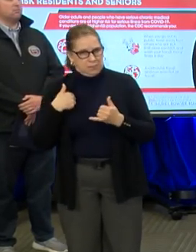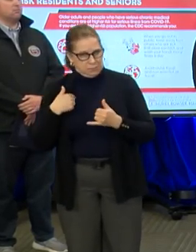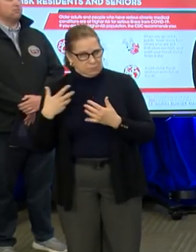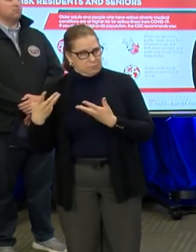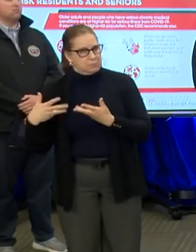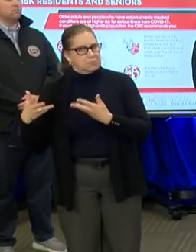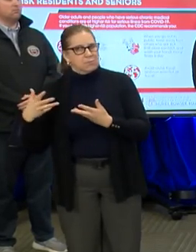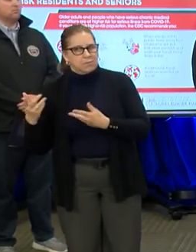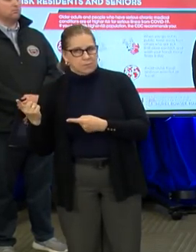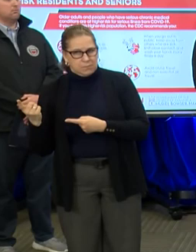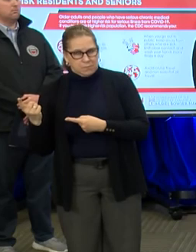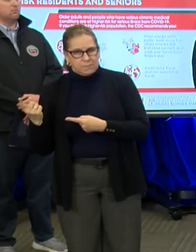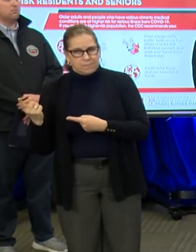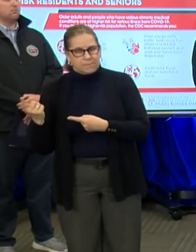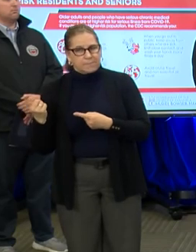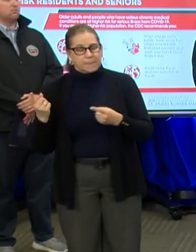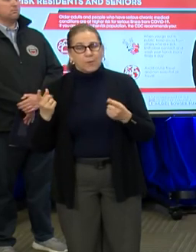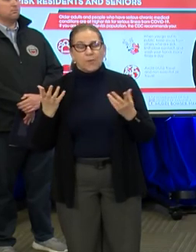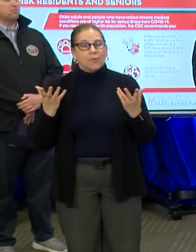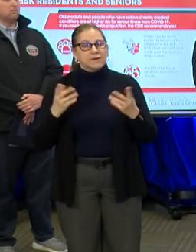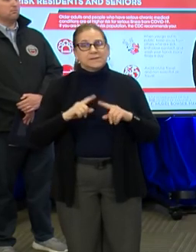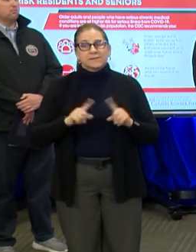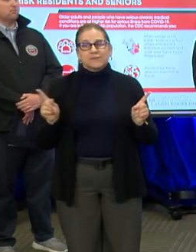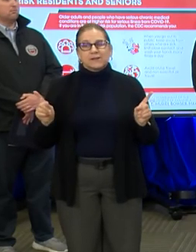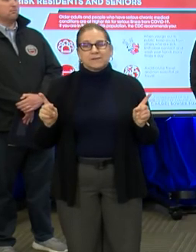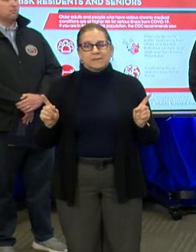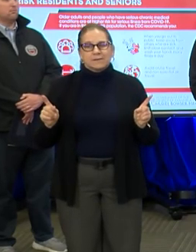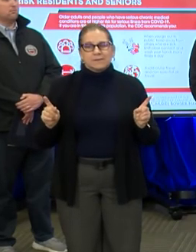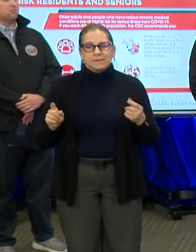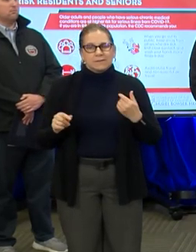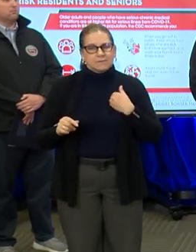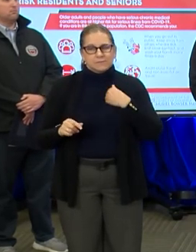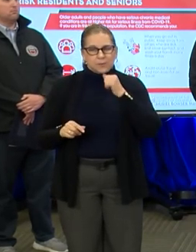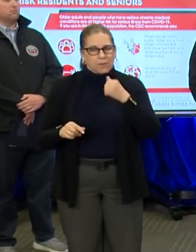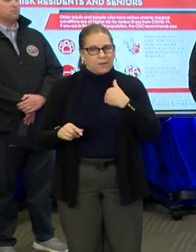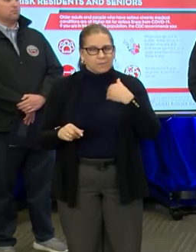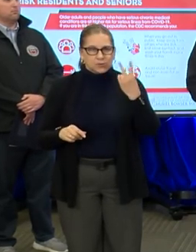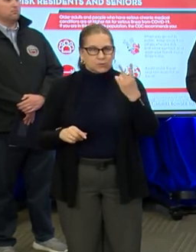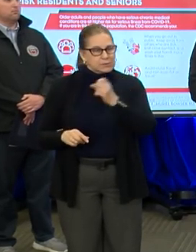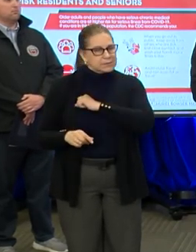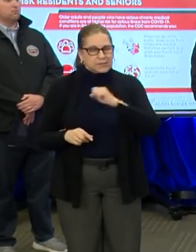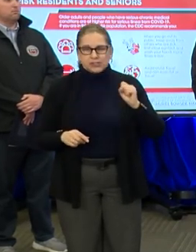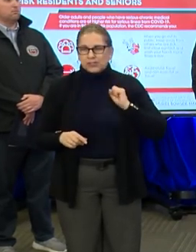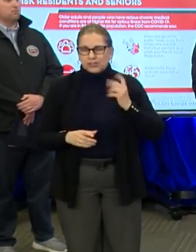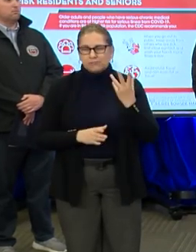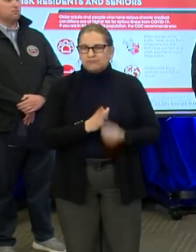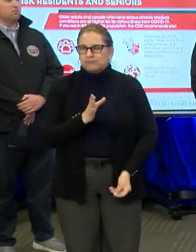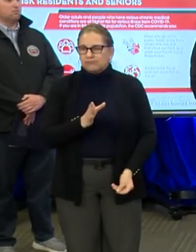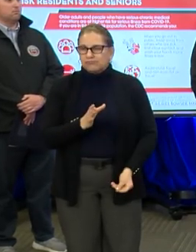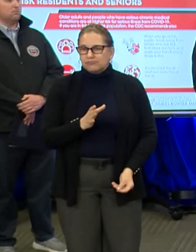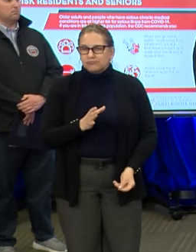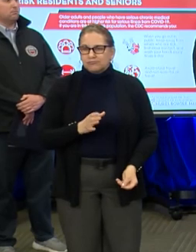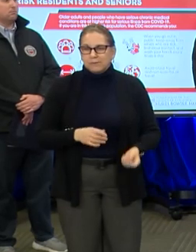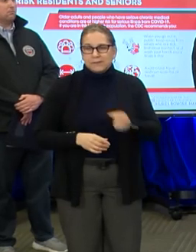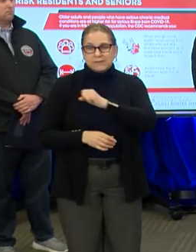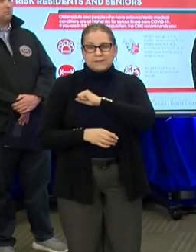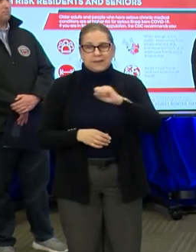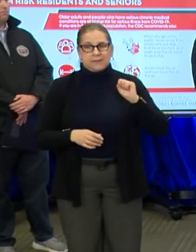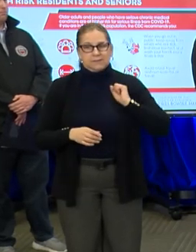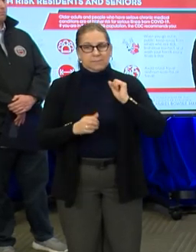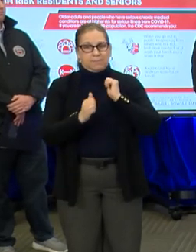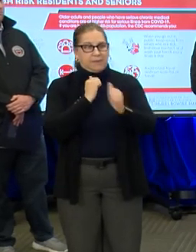very different is that we don't have two senators. We know that the Senate passed the bill, which we'll dig into today. And